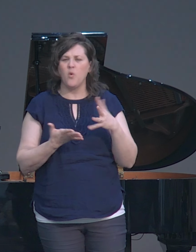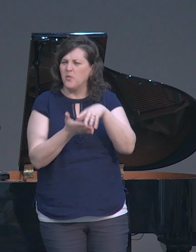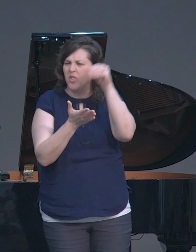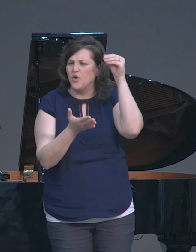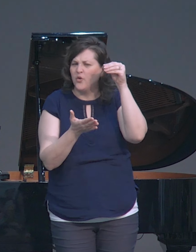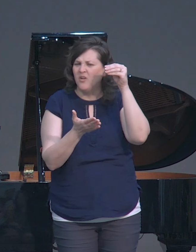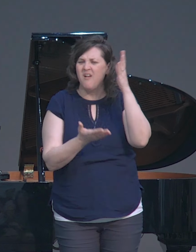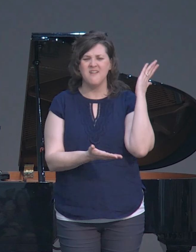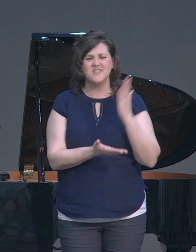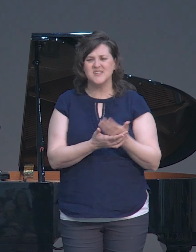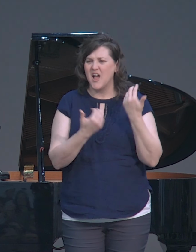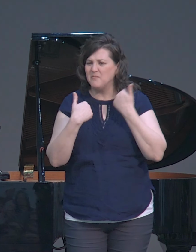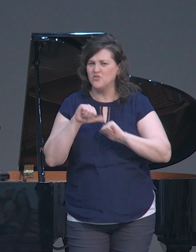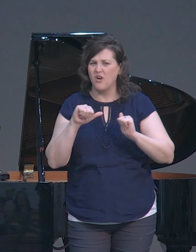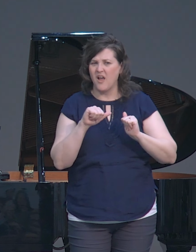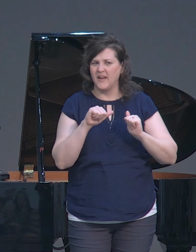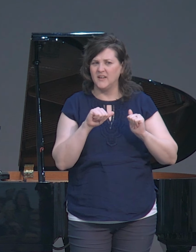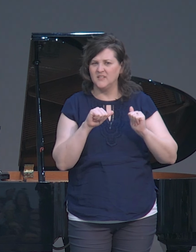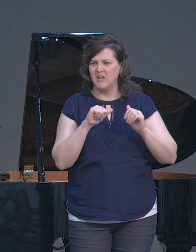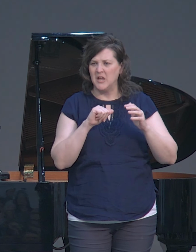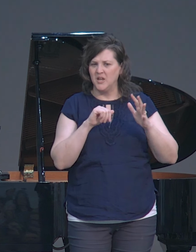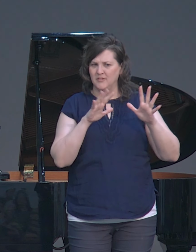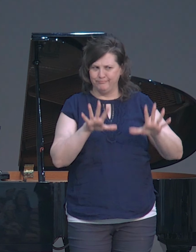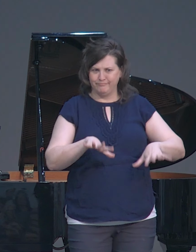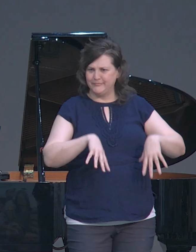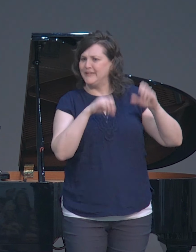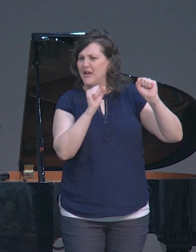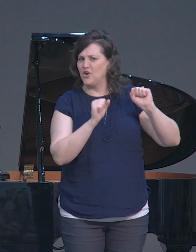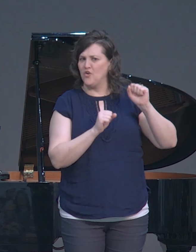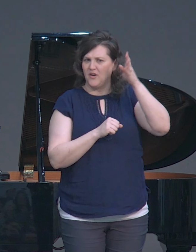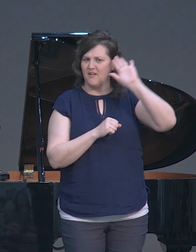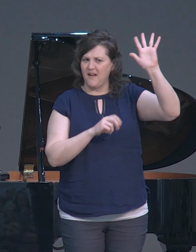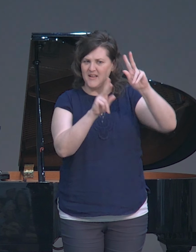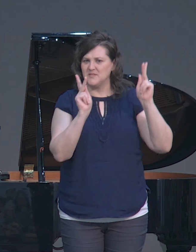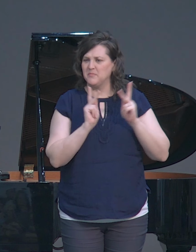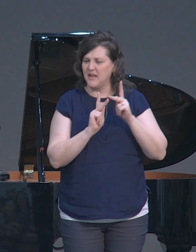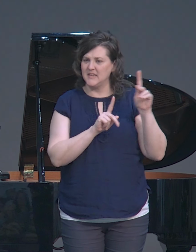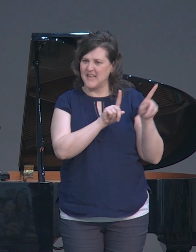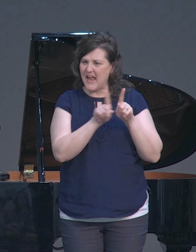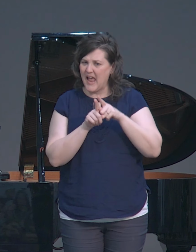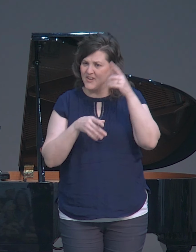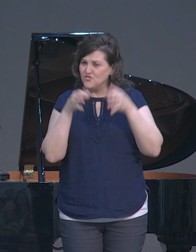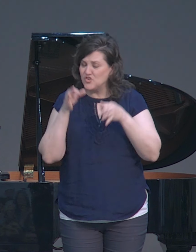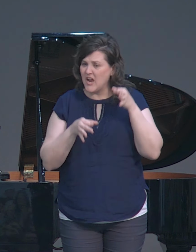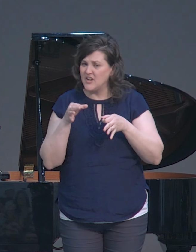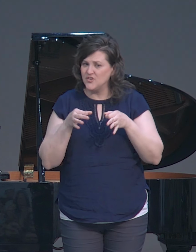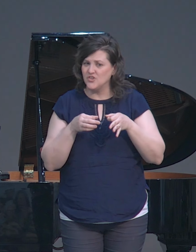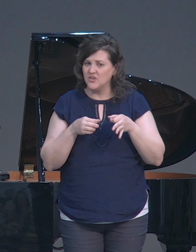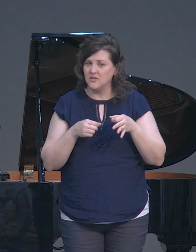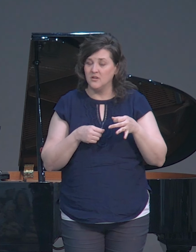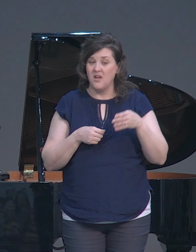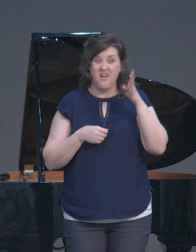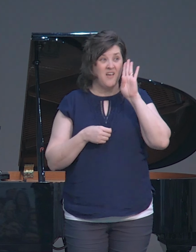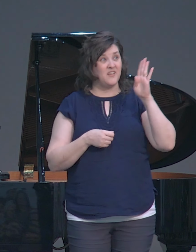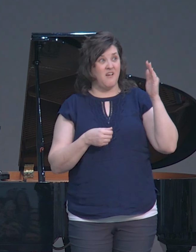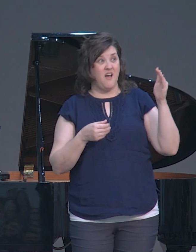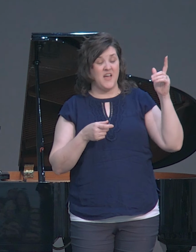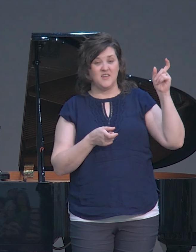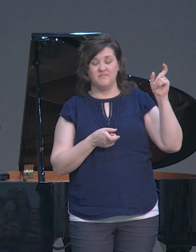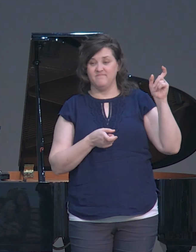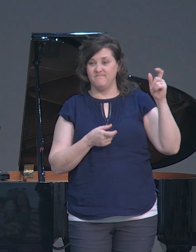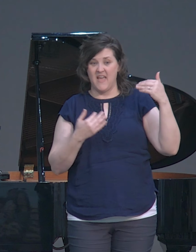Stop trying to take God's place as the judge. You don't get to condemn people. You don't get to judge people like God, because you are held to the same standard of